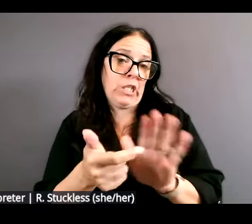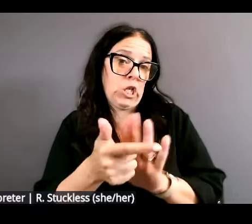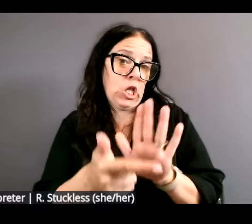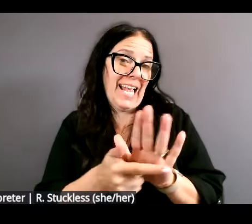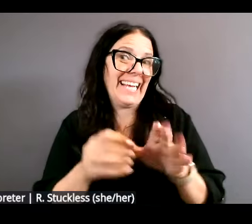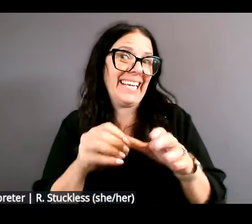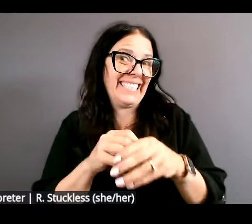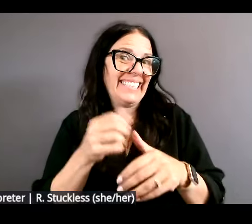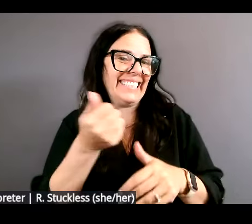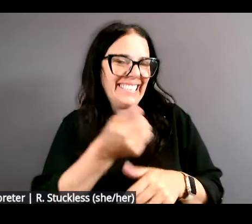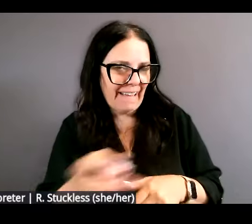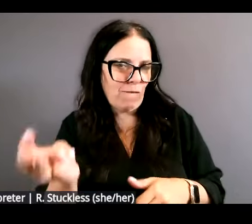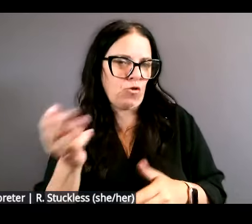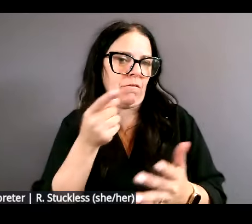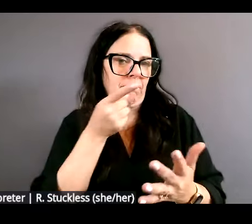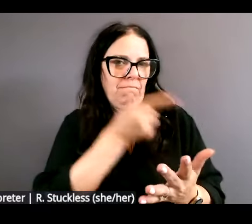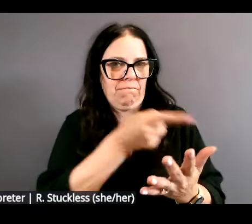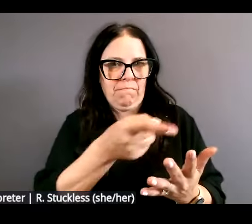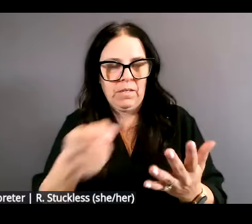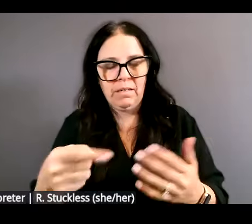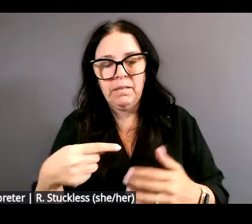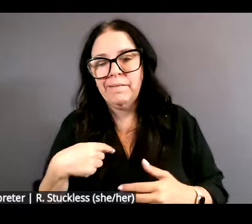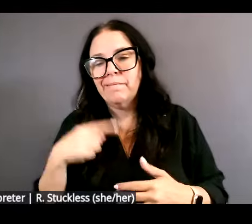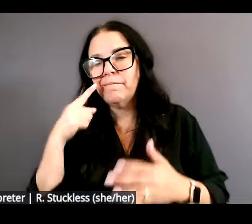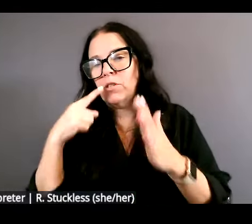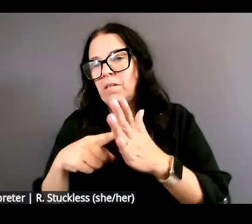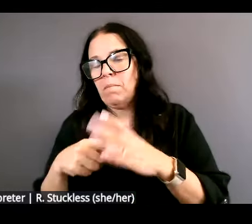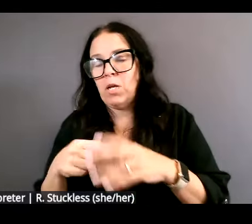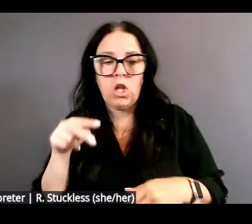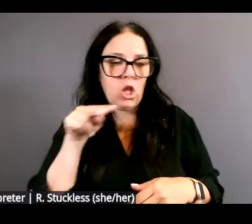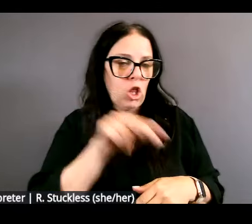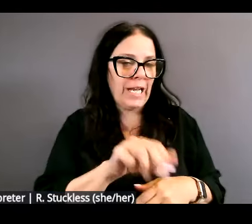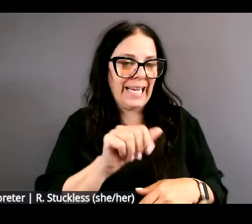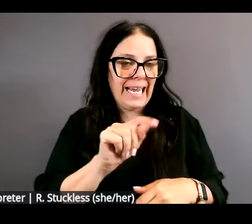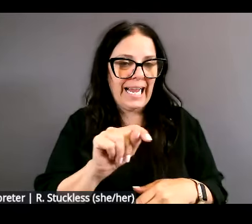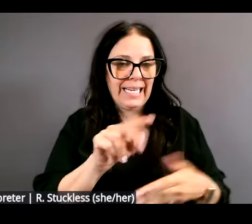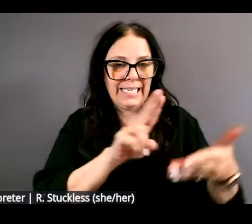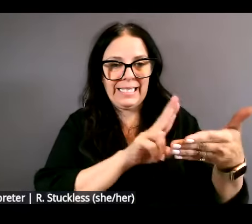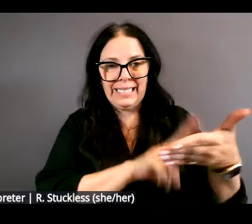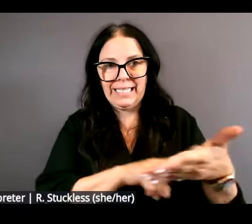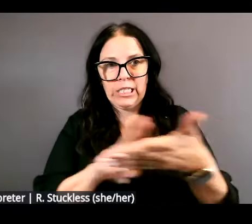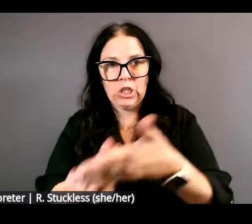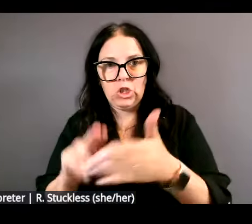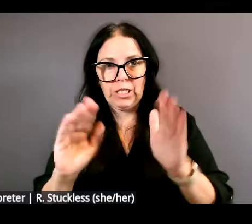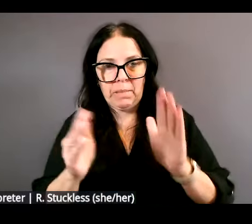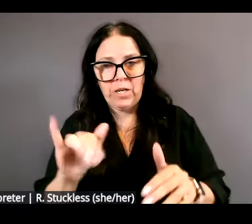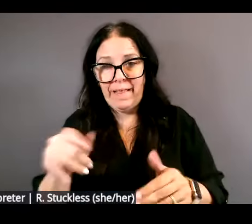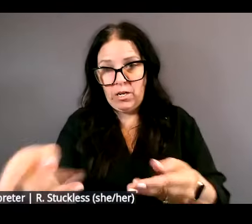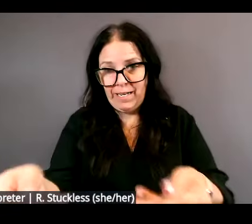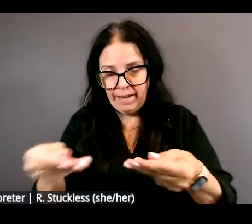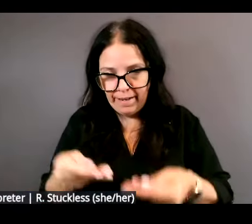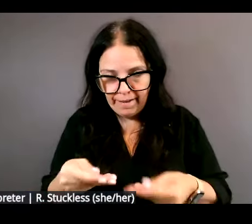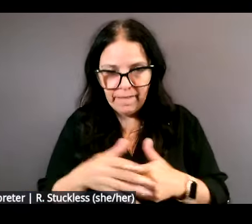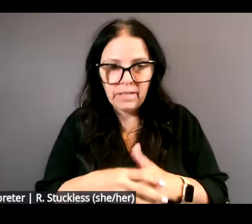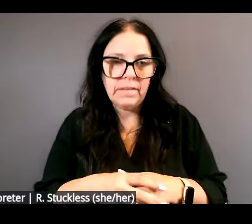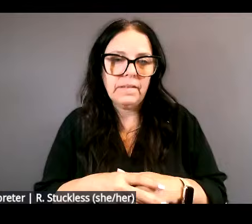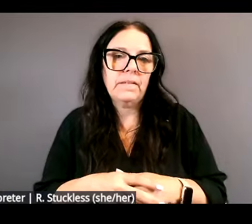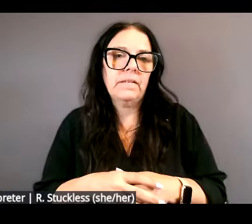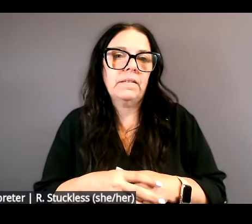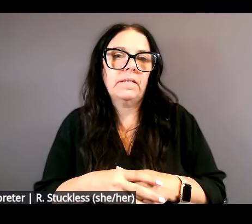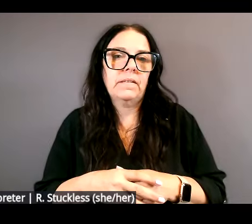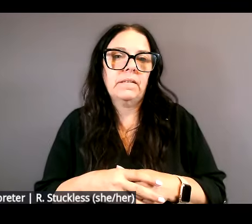respects. I'm looking here at the signature comparisons that you provided us, and certainly with regard to this